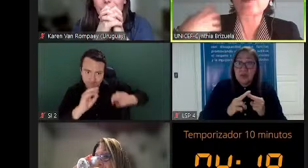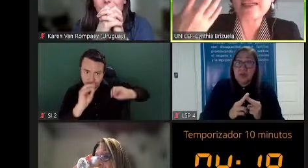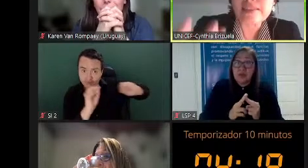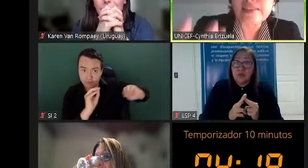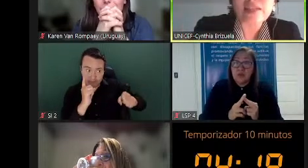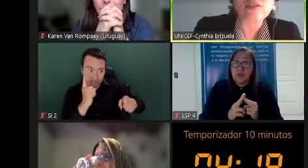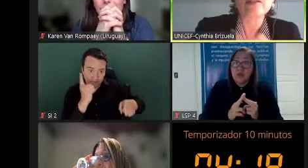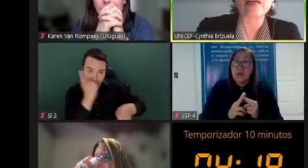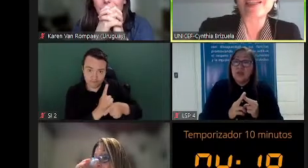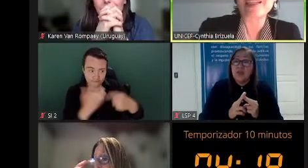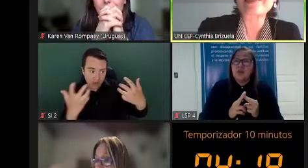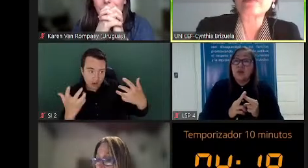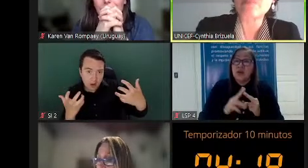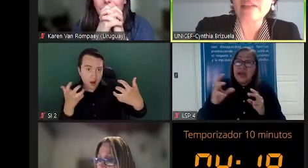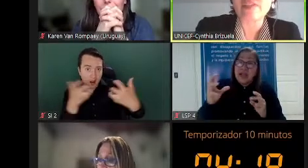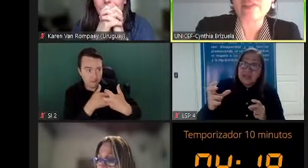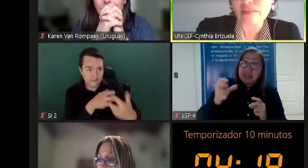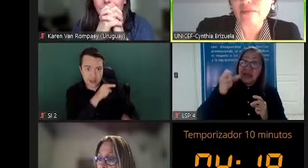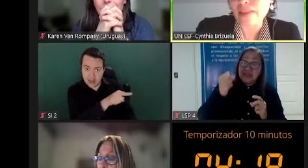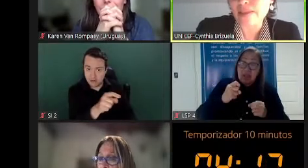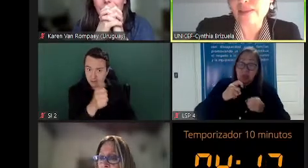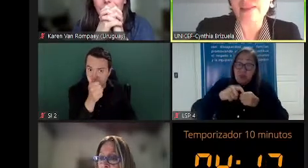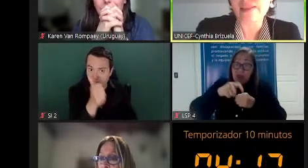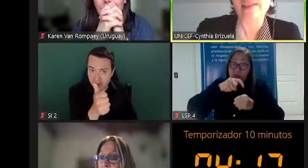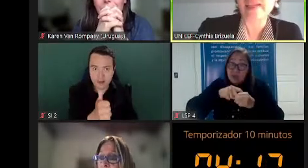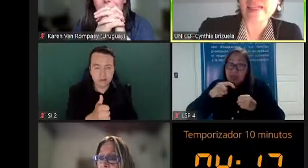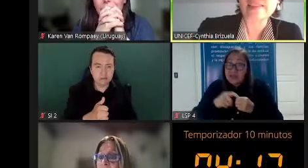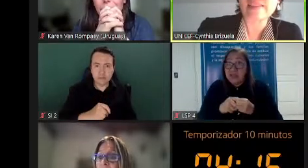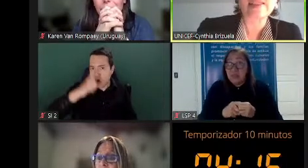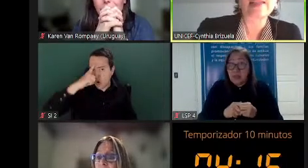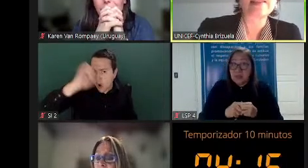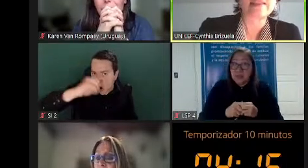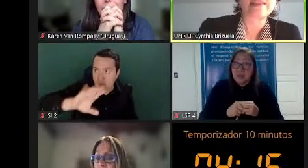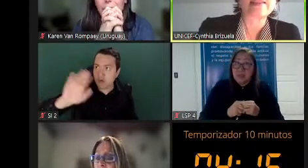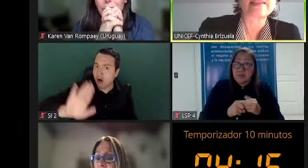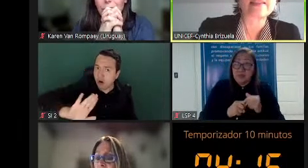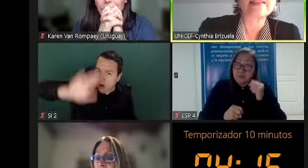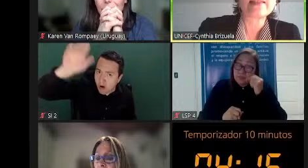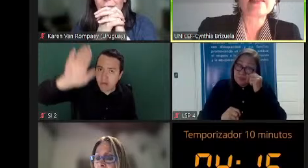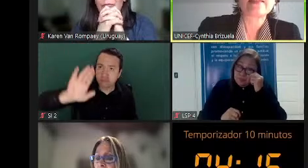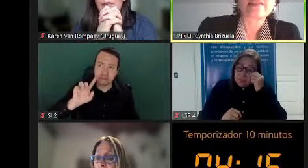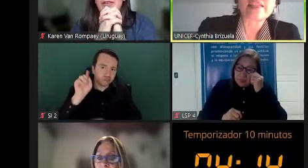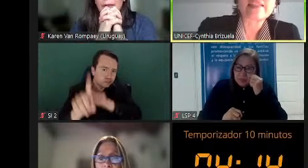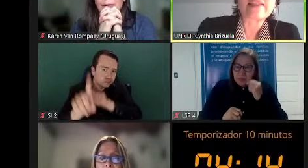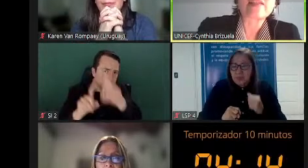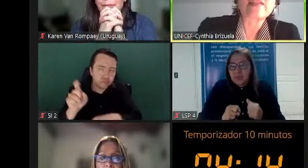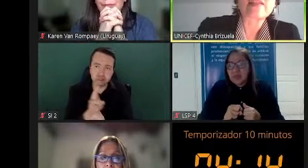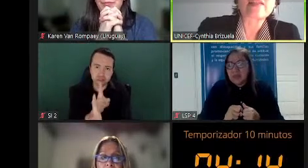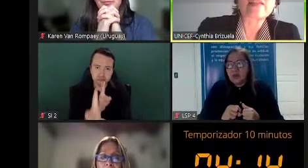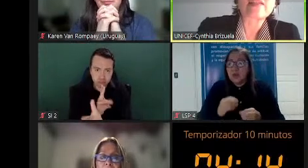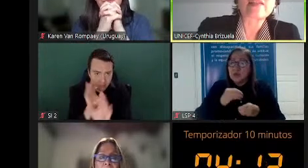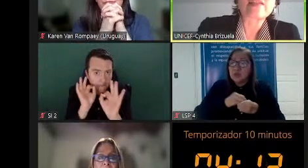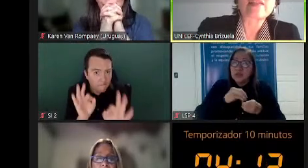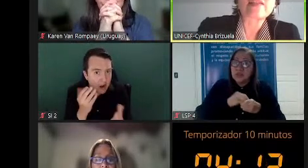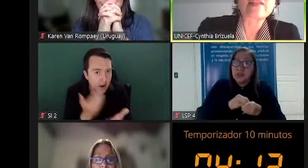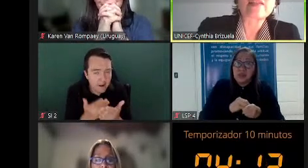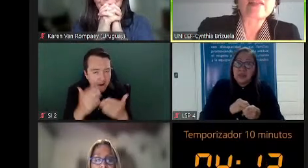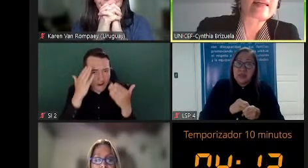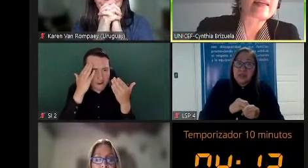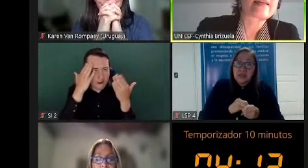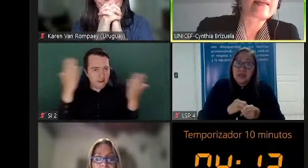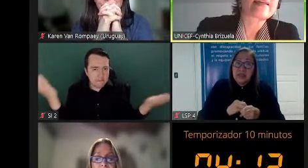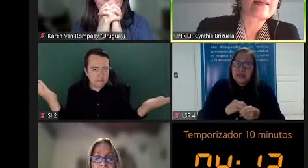them actually received or were able to effectively participate in distance